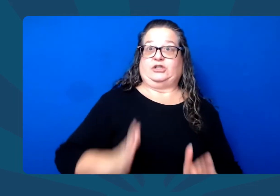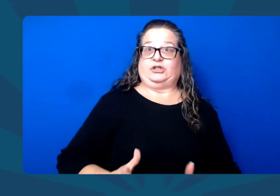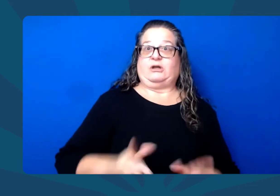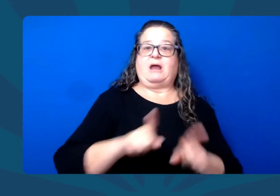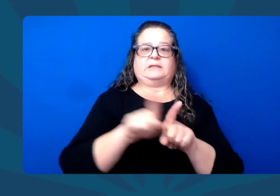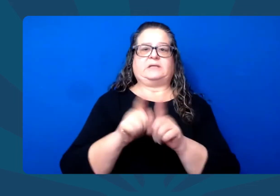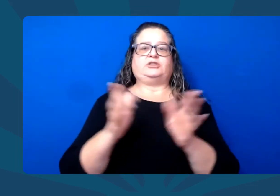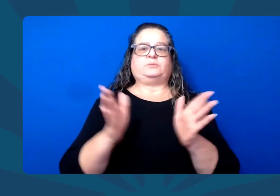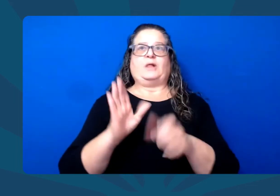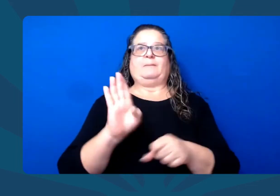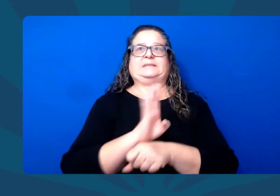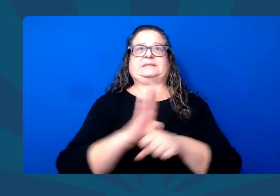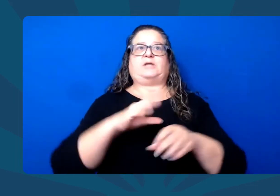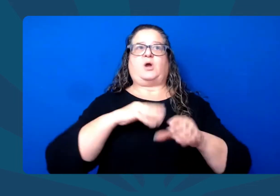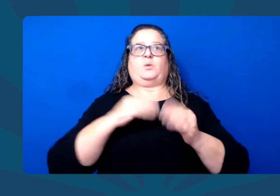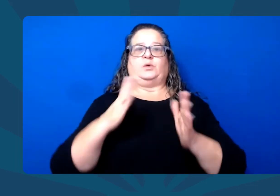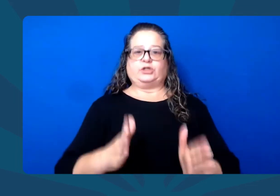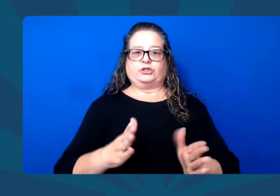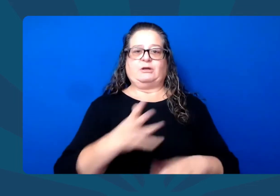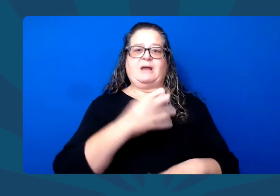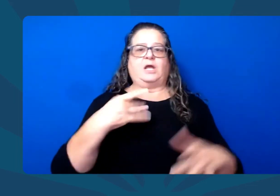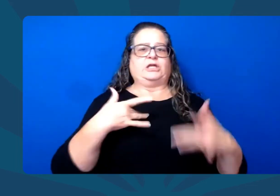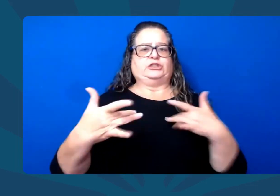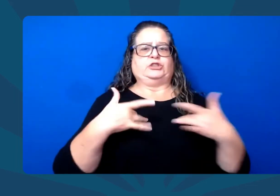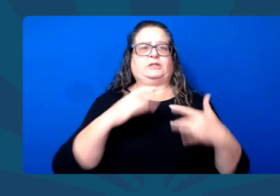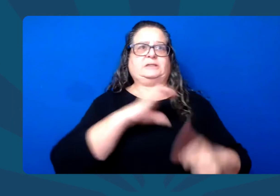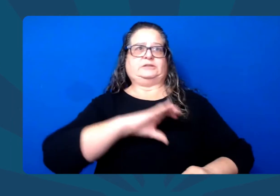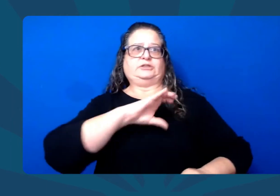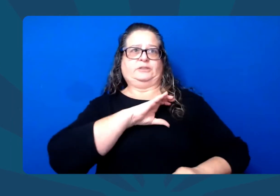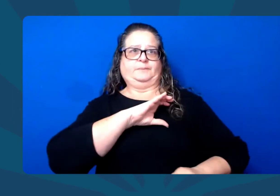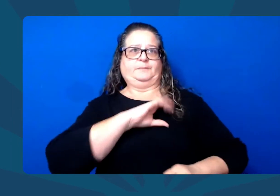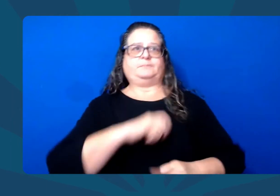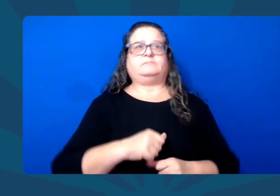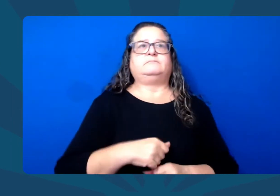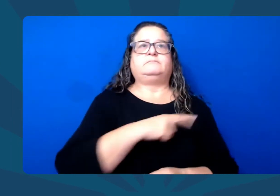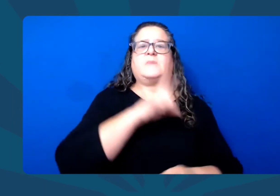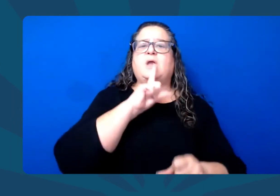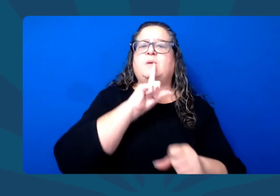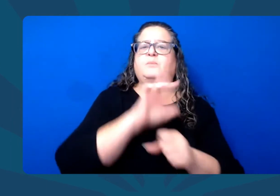I ran for office as a small business owner and concerned citizen,